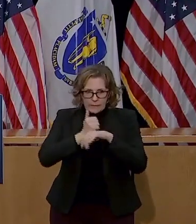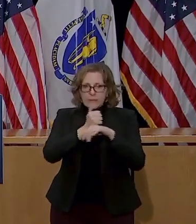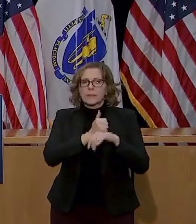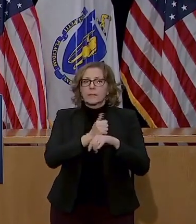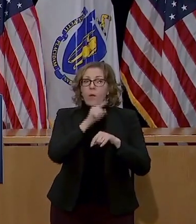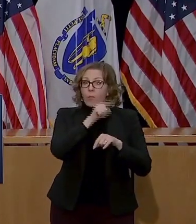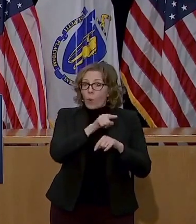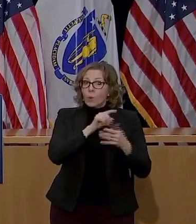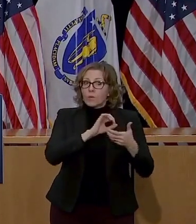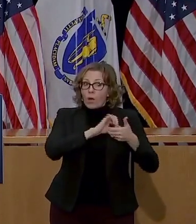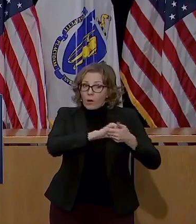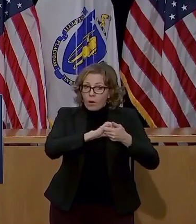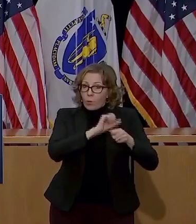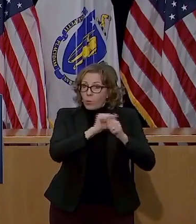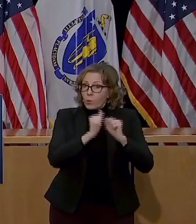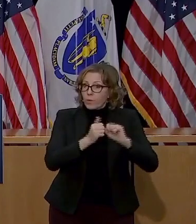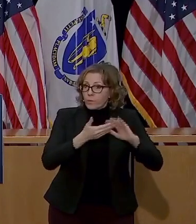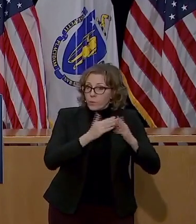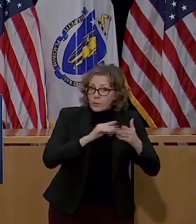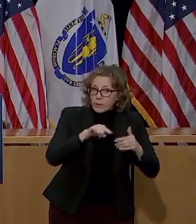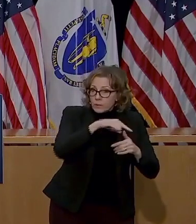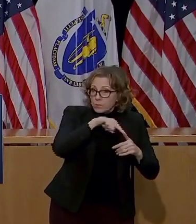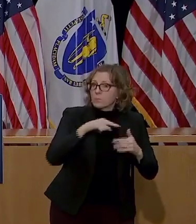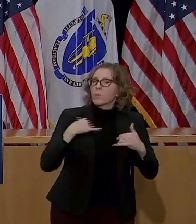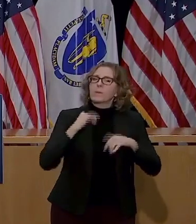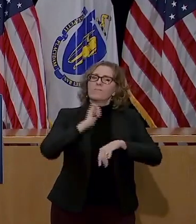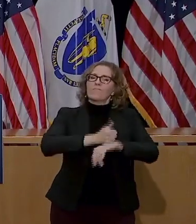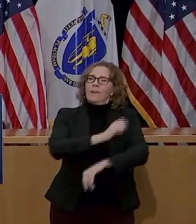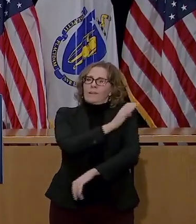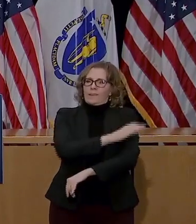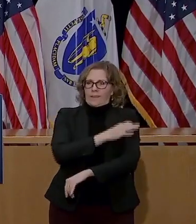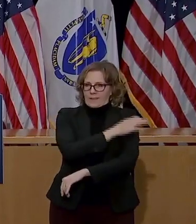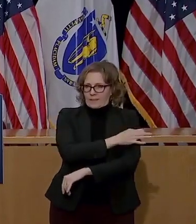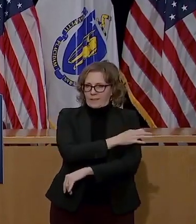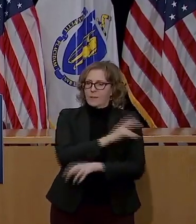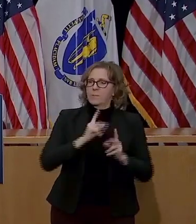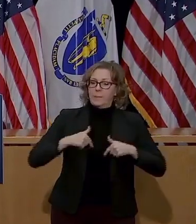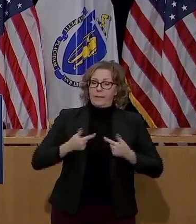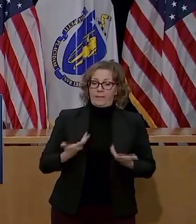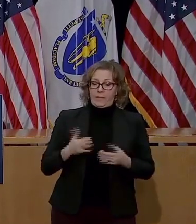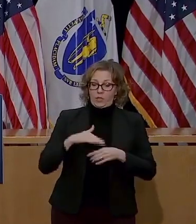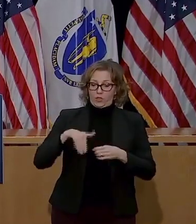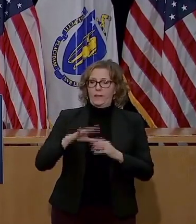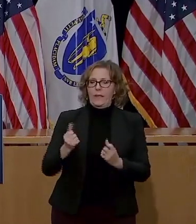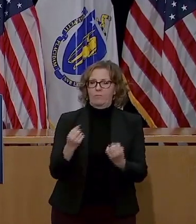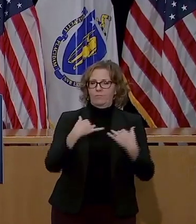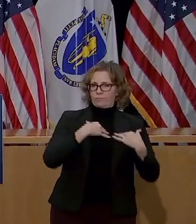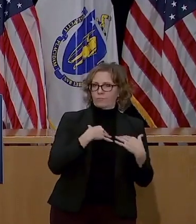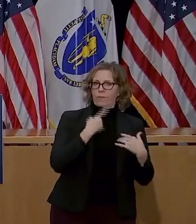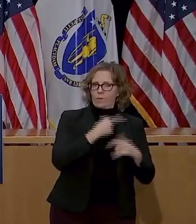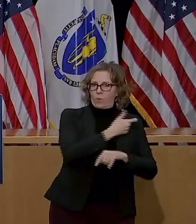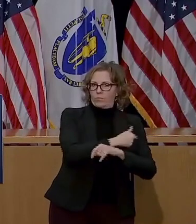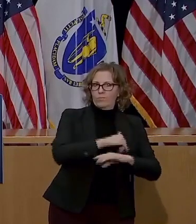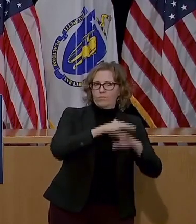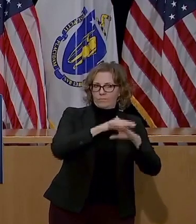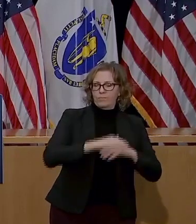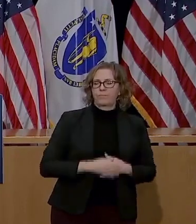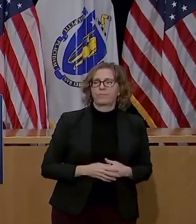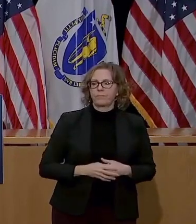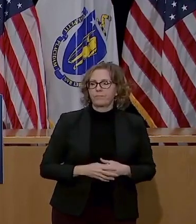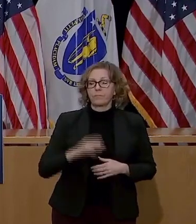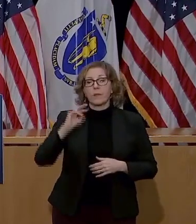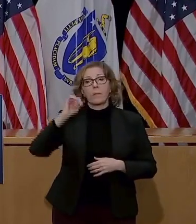many communities that will operate a local clinic to serve their residents. Public vaccination sites listed on the